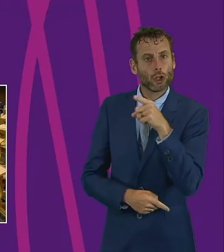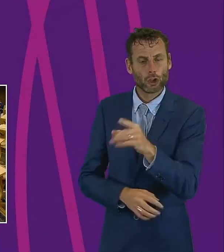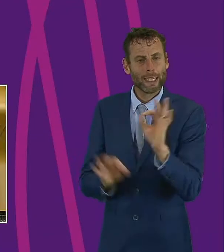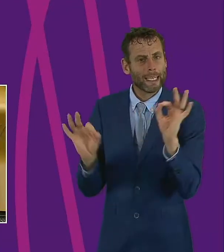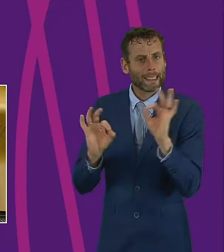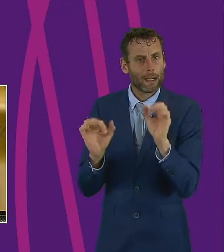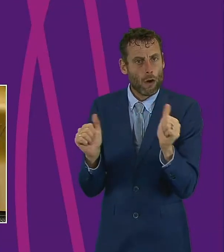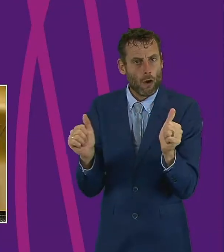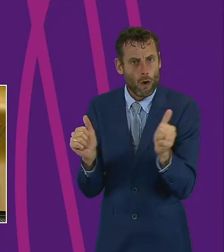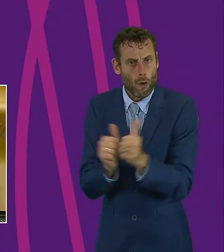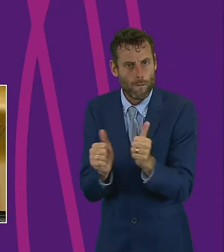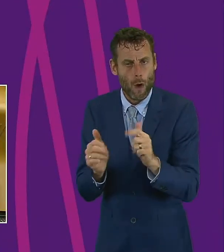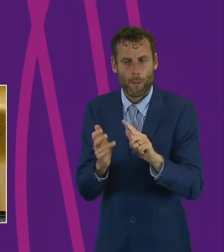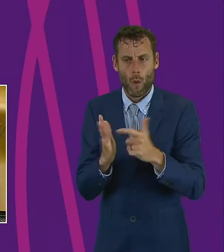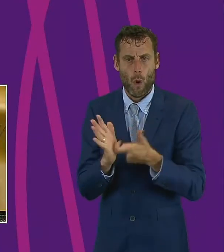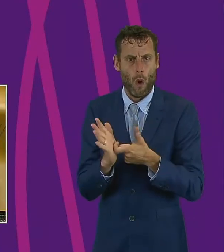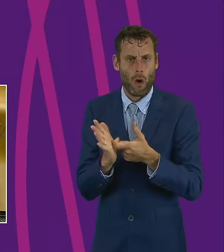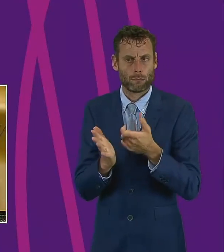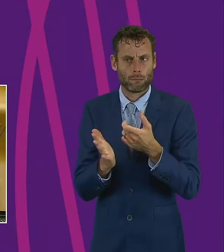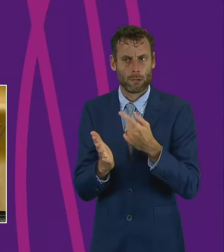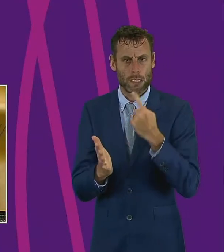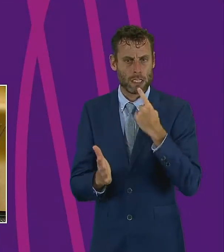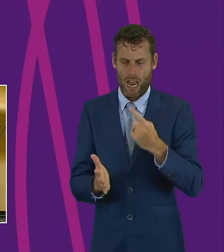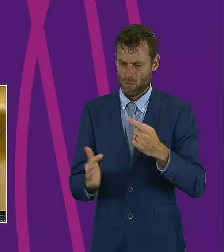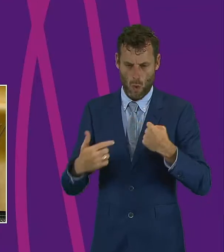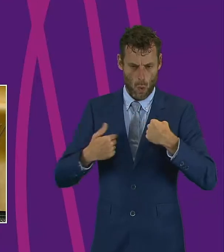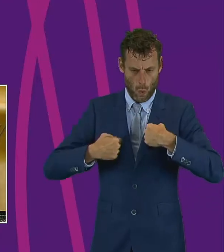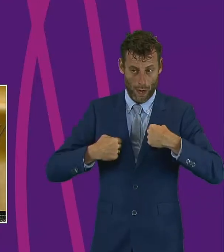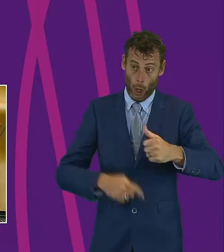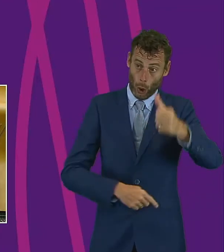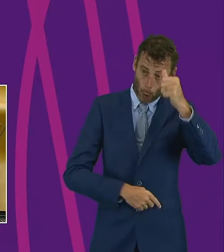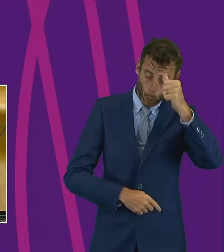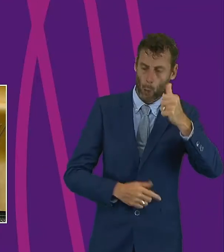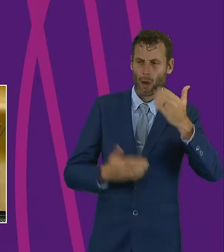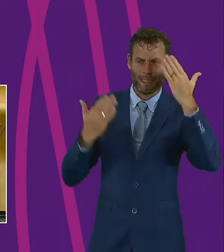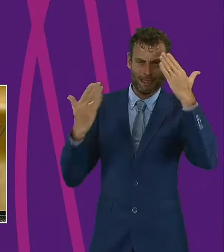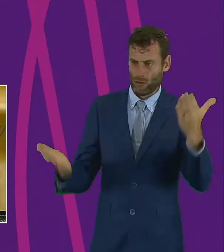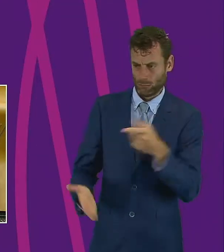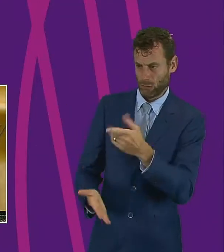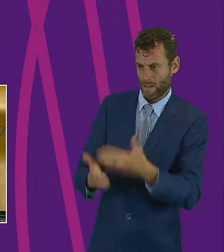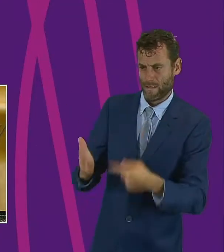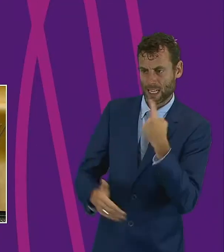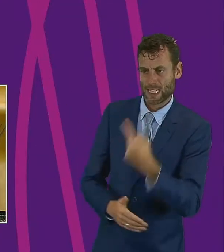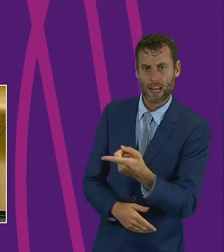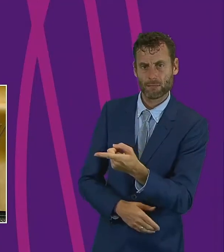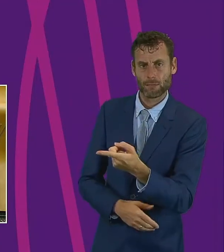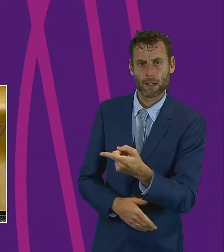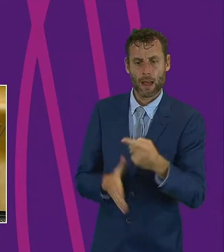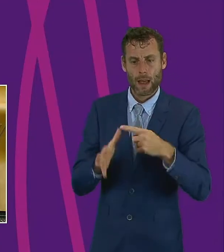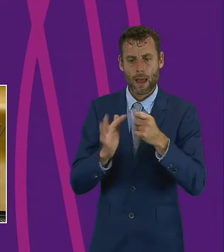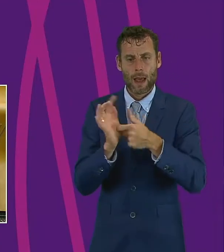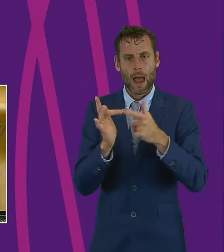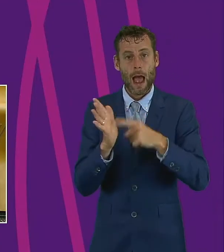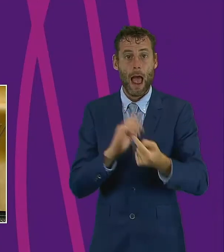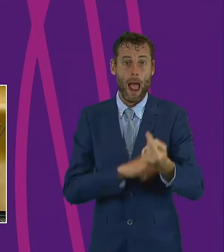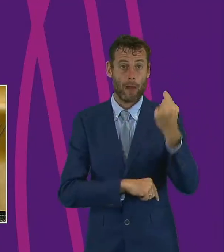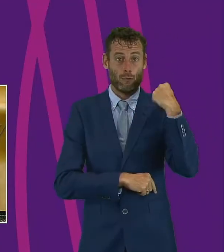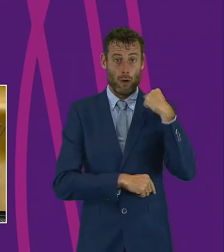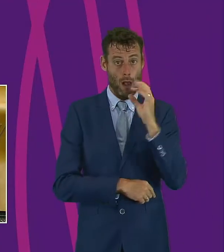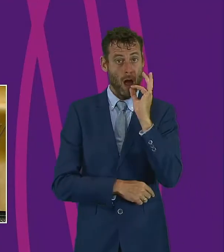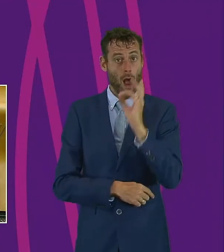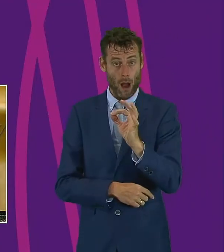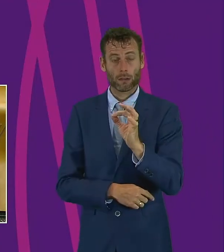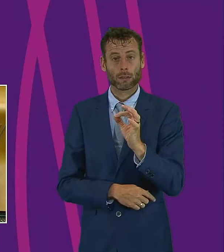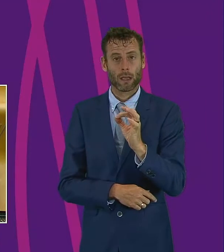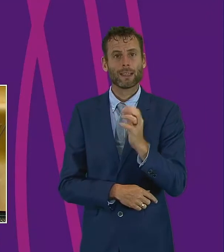that anyone in her government knew or when they knew. In fact, in April, the First Minister was asked at her daily briefing if allowing